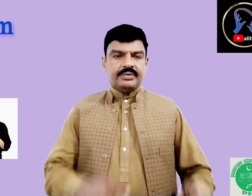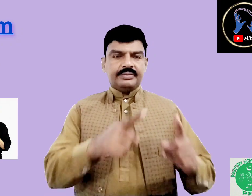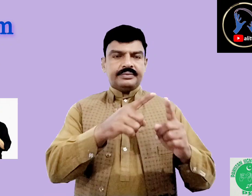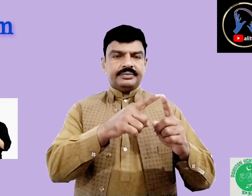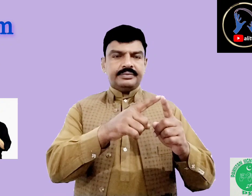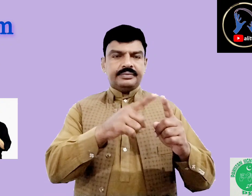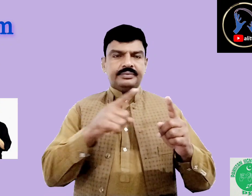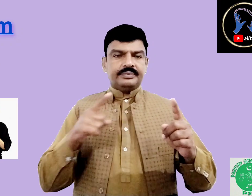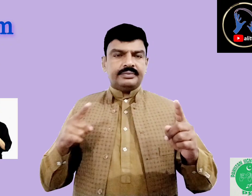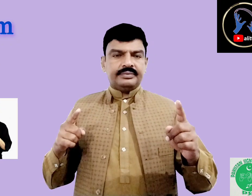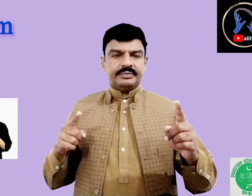from